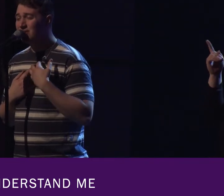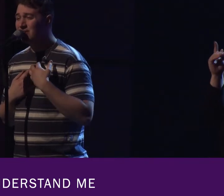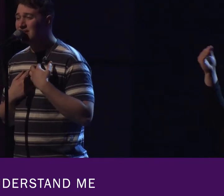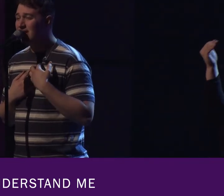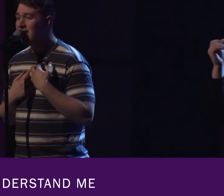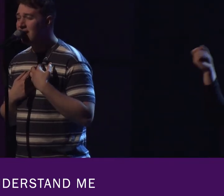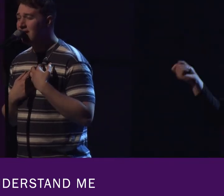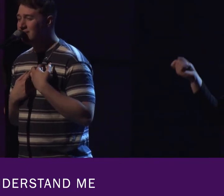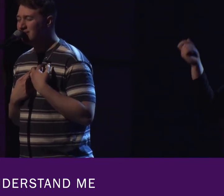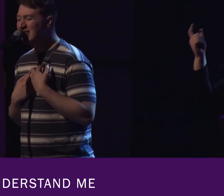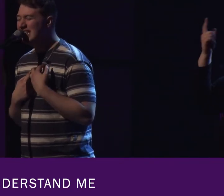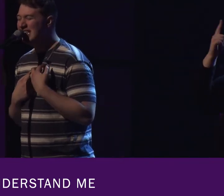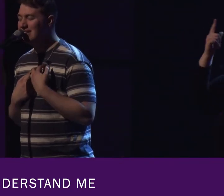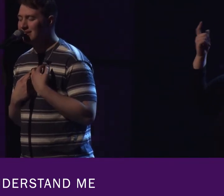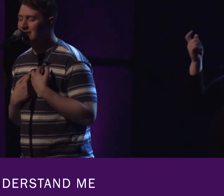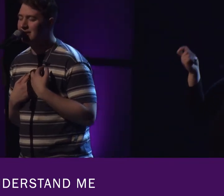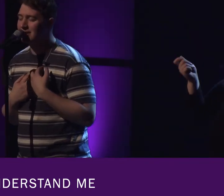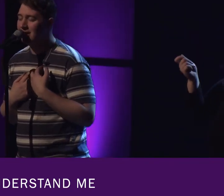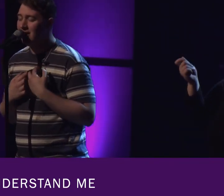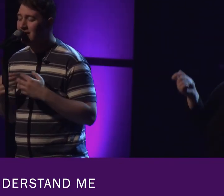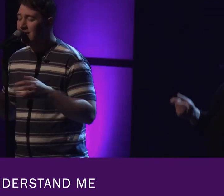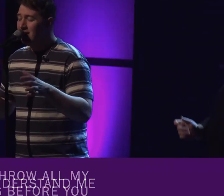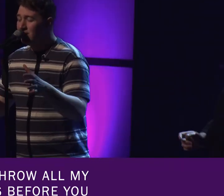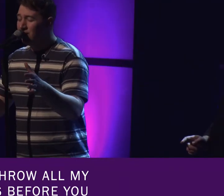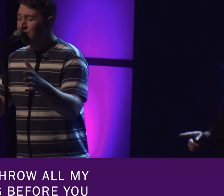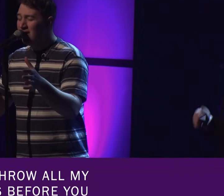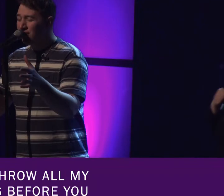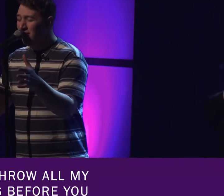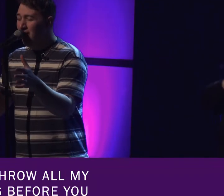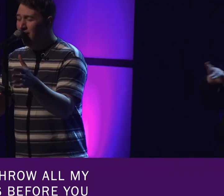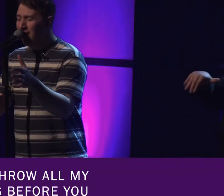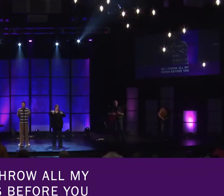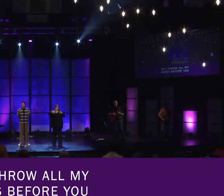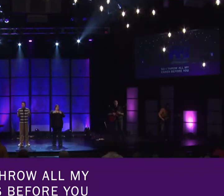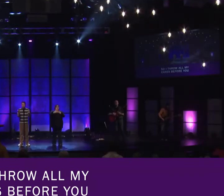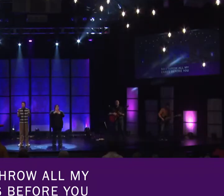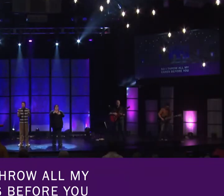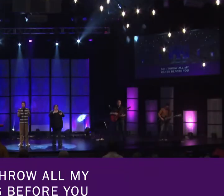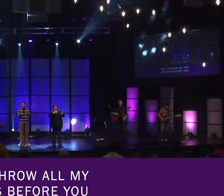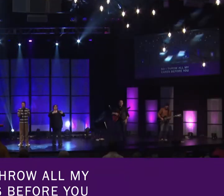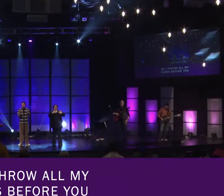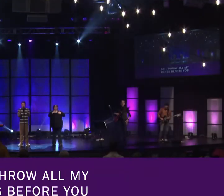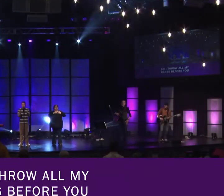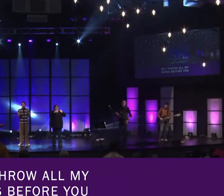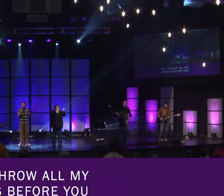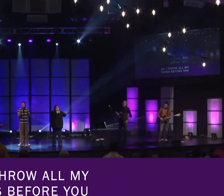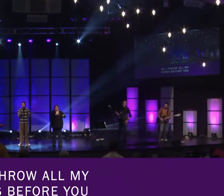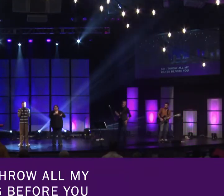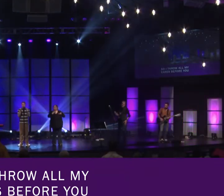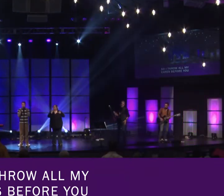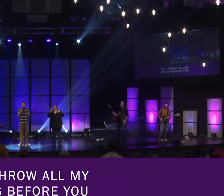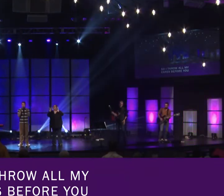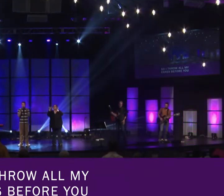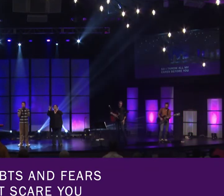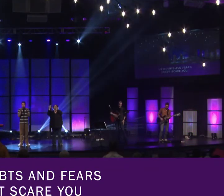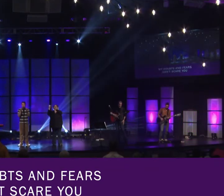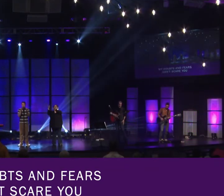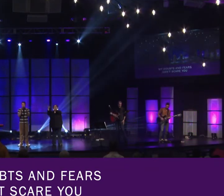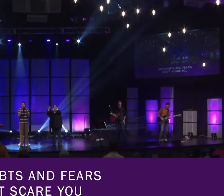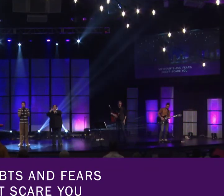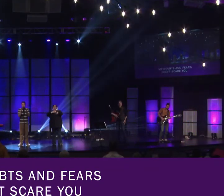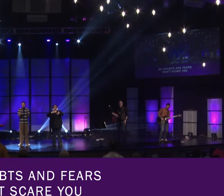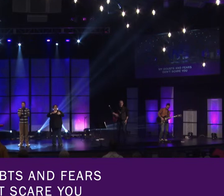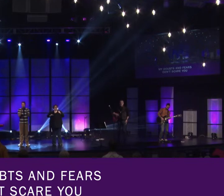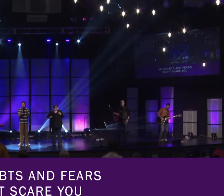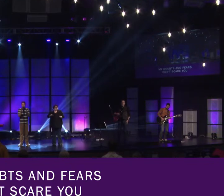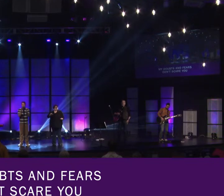You understand me. So I throw all my cares before you.